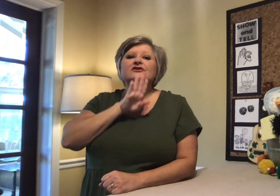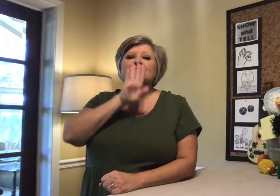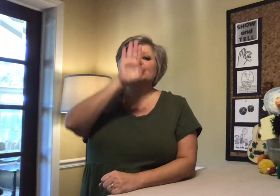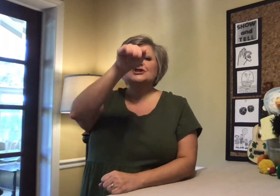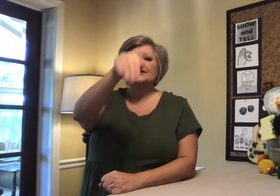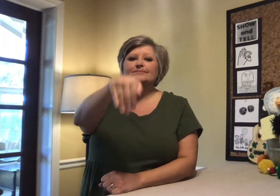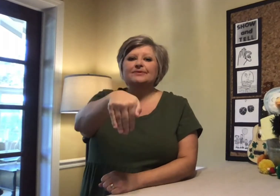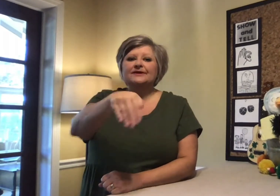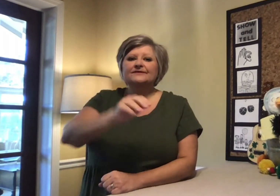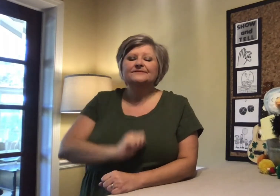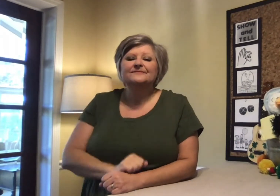Sheep.